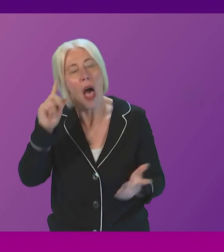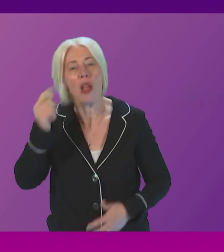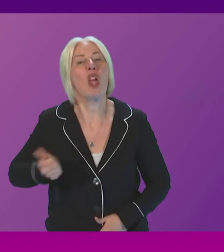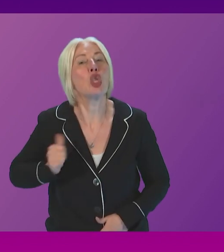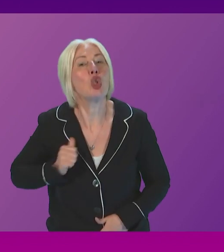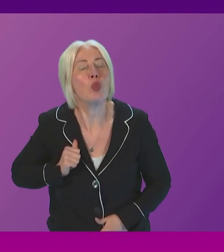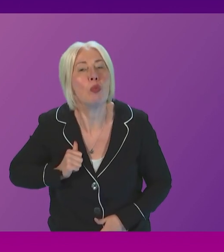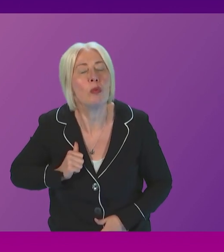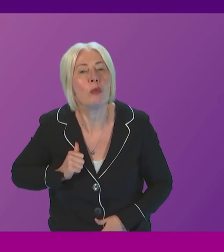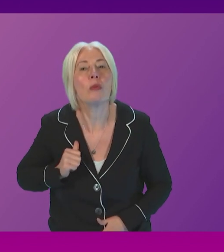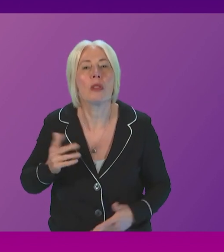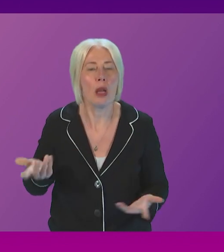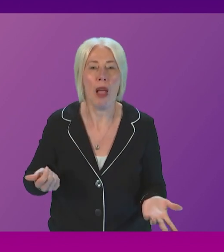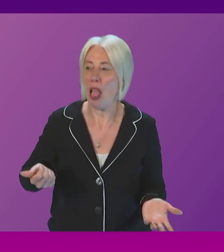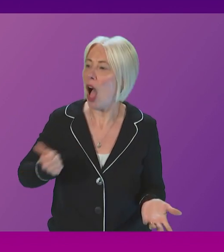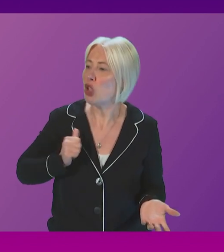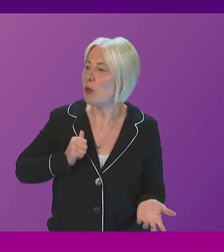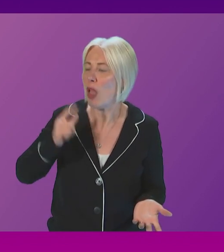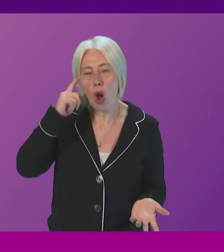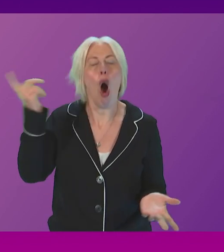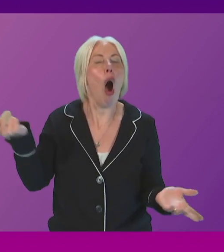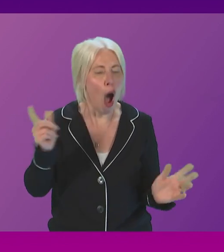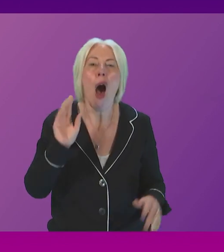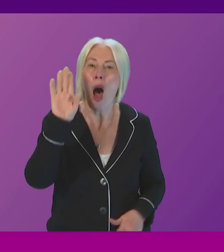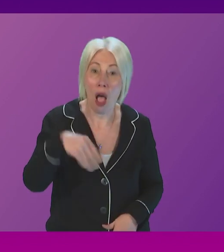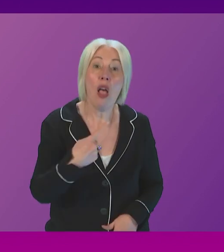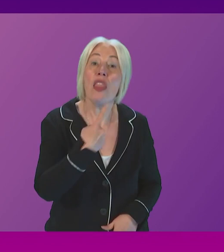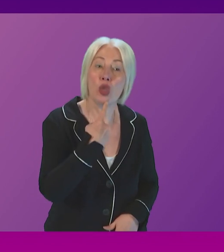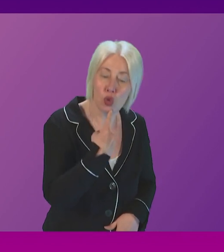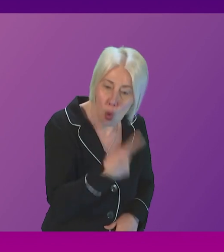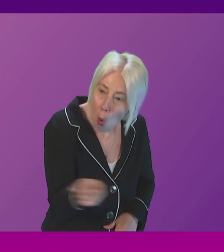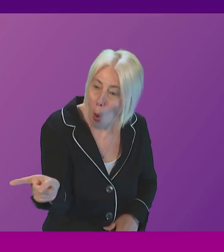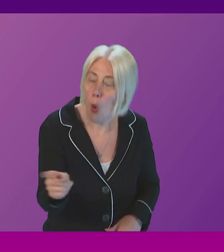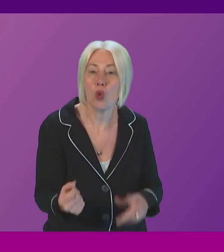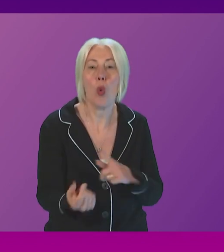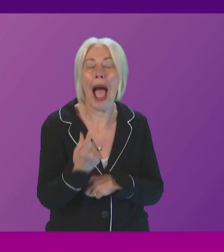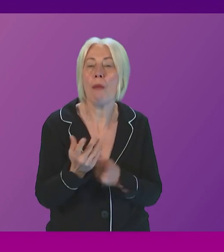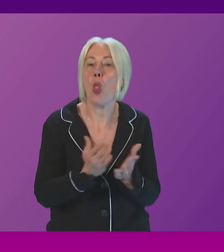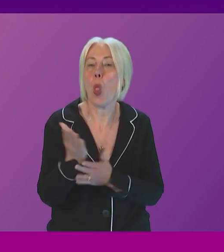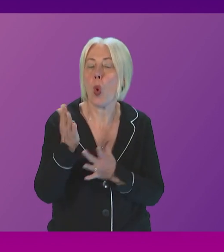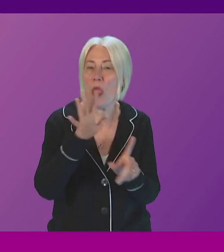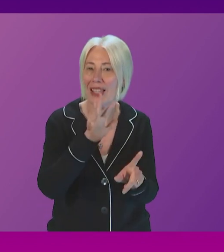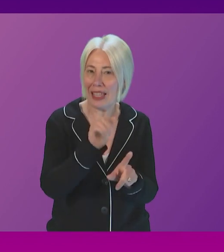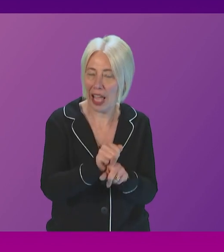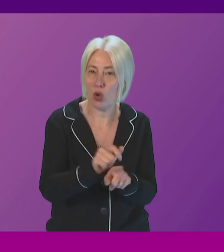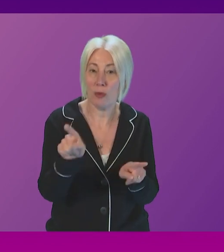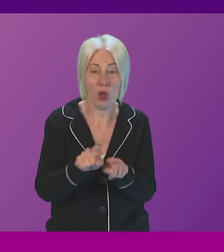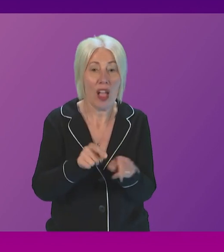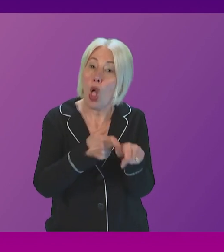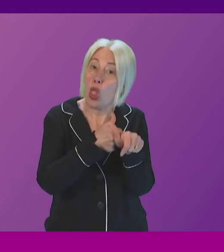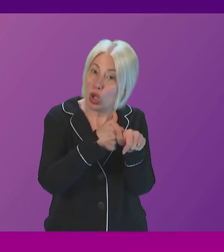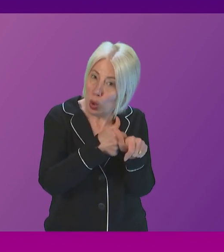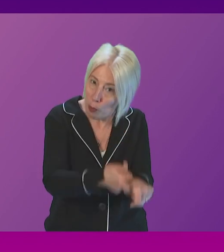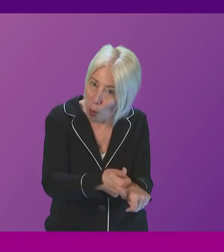assumptions wasn't just that they were being told about what happened in the diagnosis period, but the support they were getting